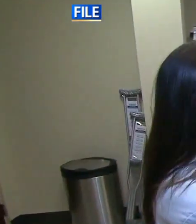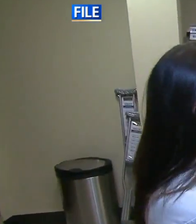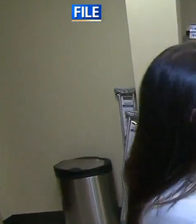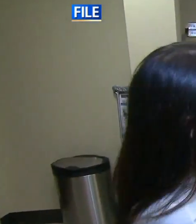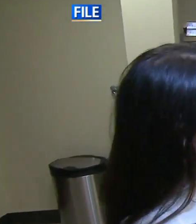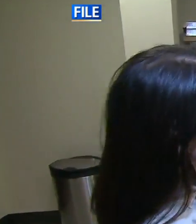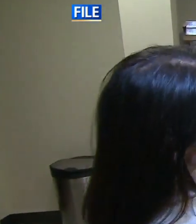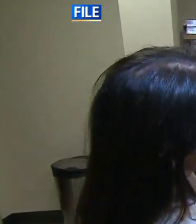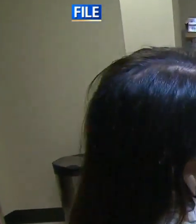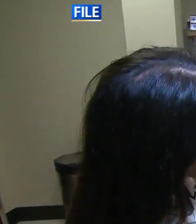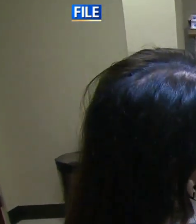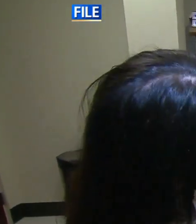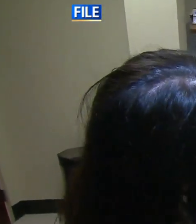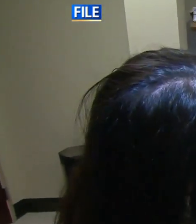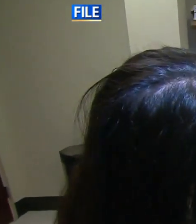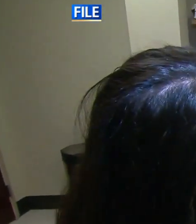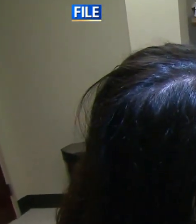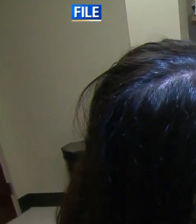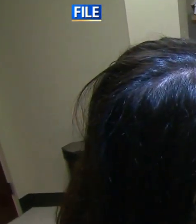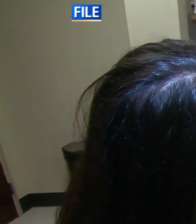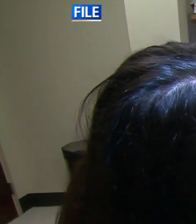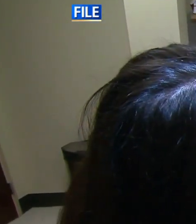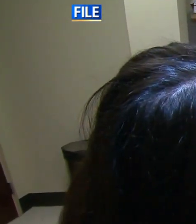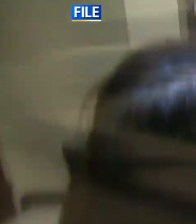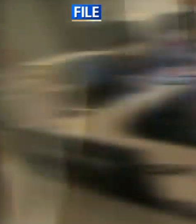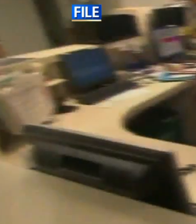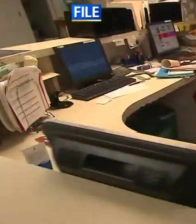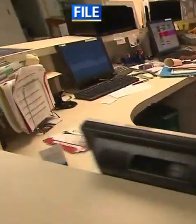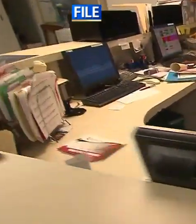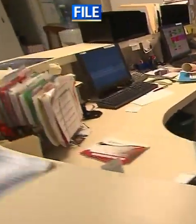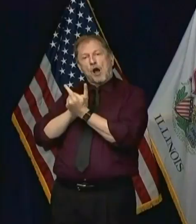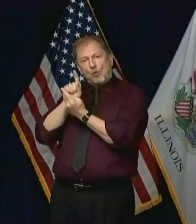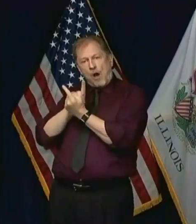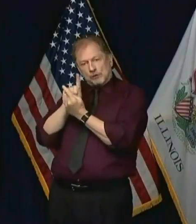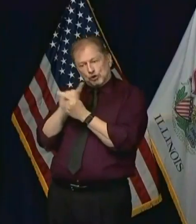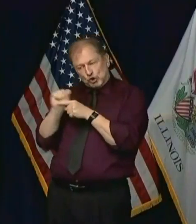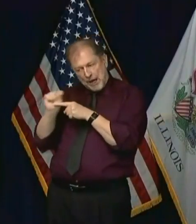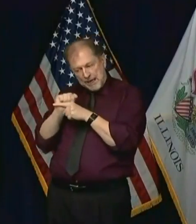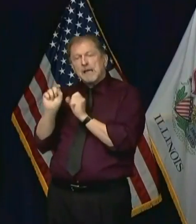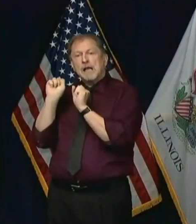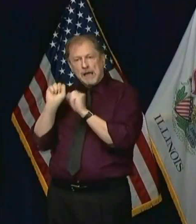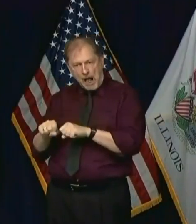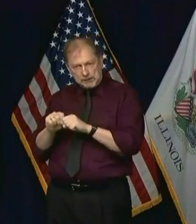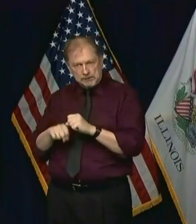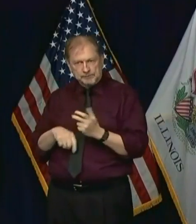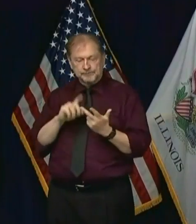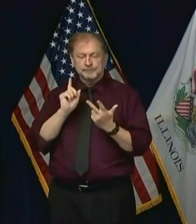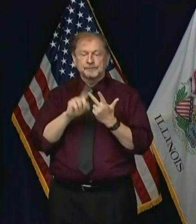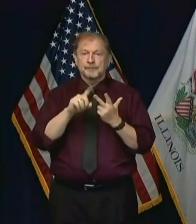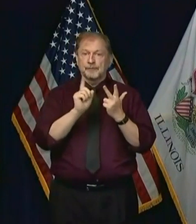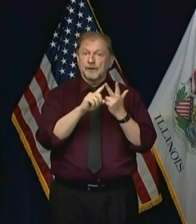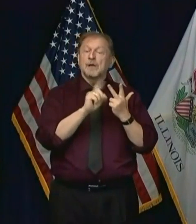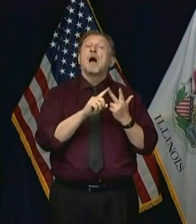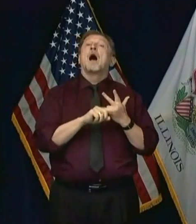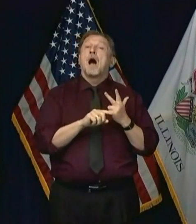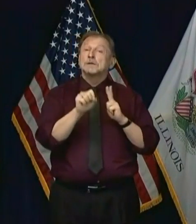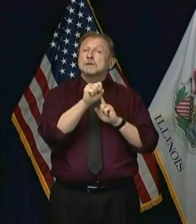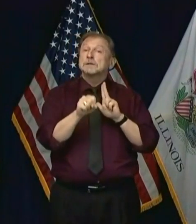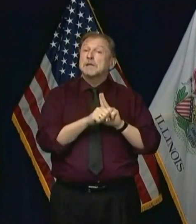Barber shops and salons can reopen under phase three. The region's state parks can open.